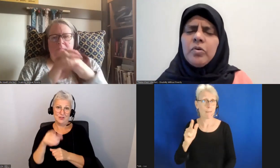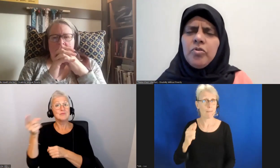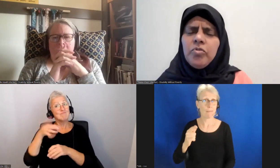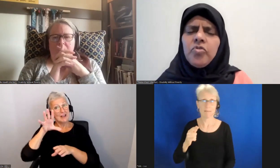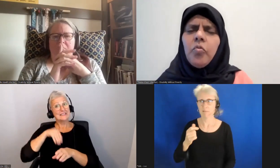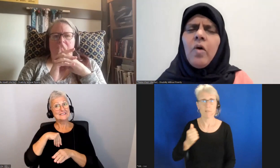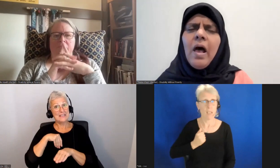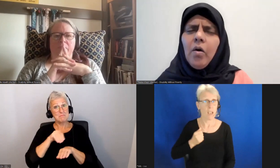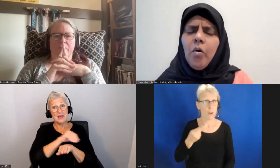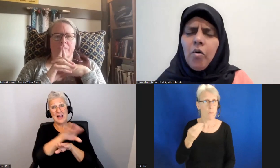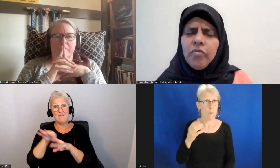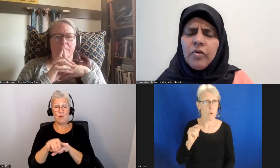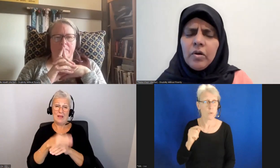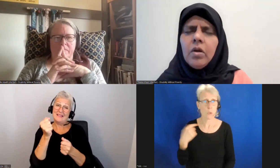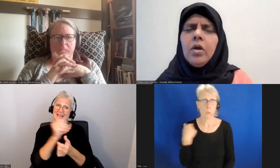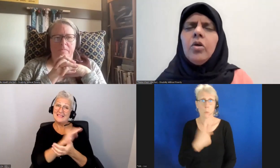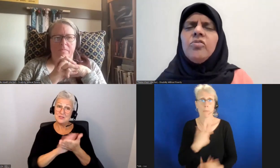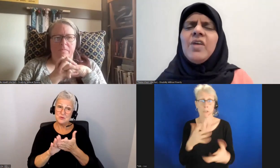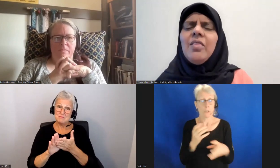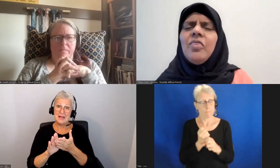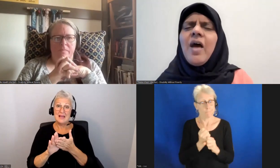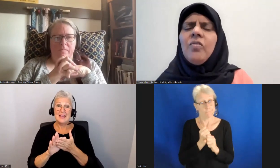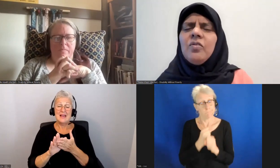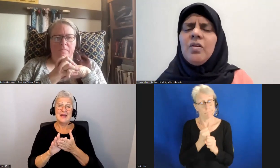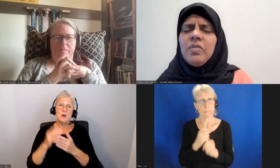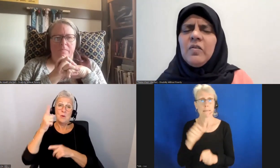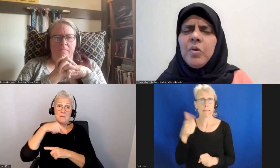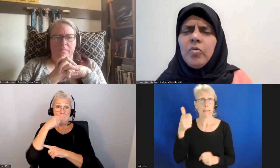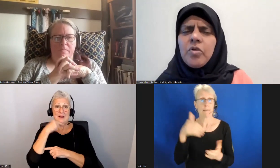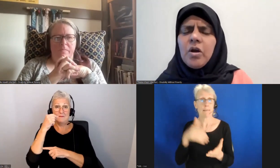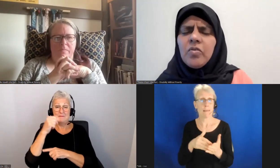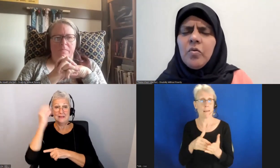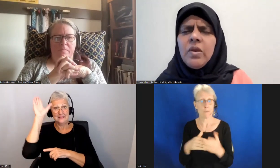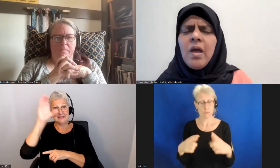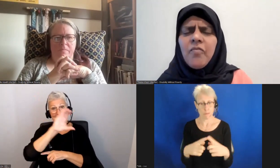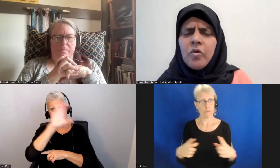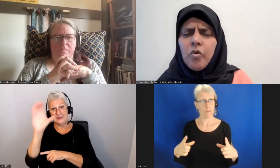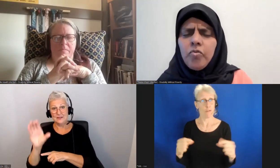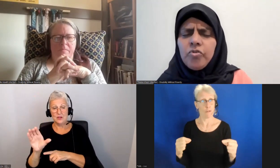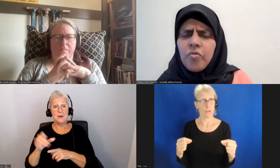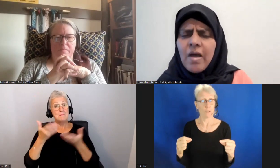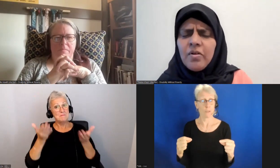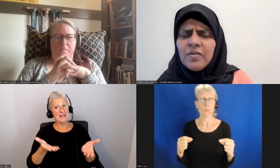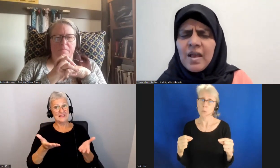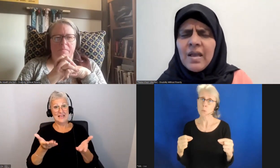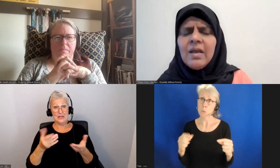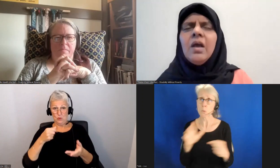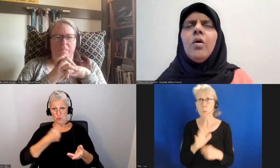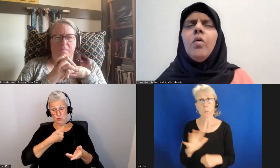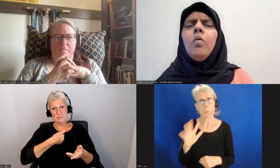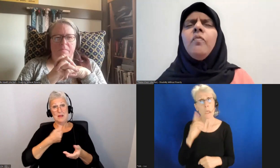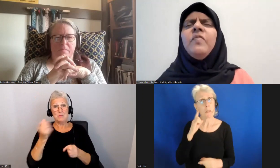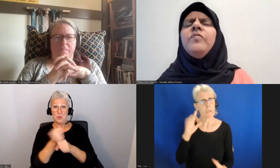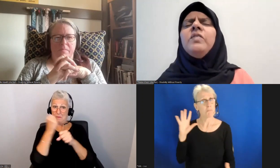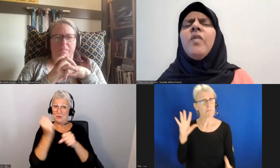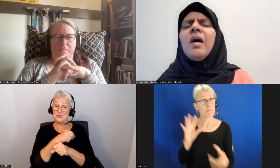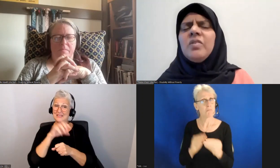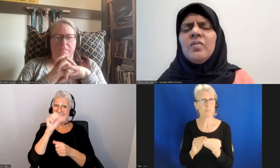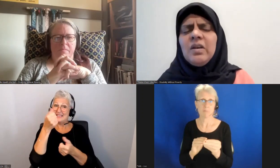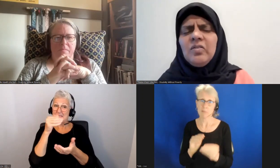ourselves produced well over 10,000 of these postcards. So we have close to, I would say,